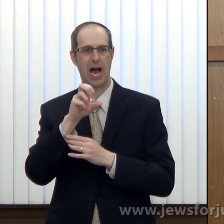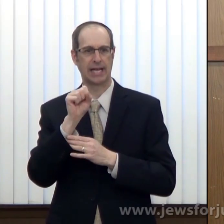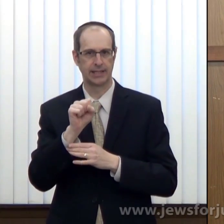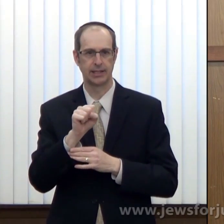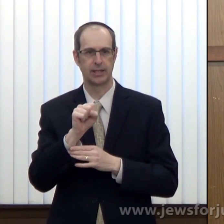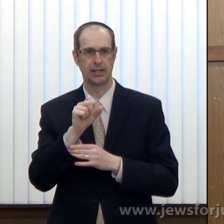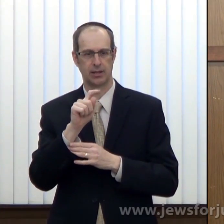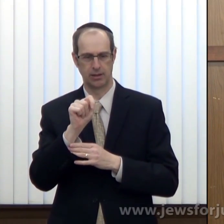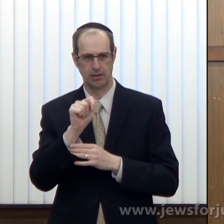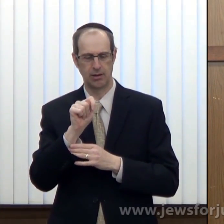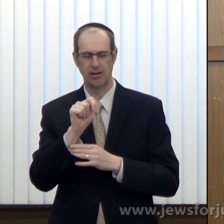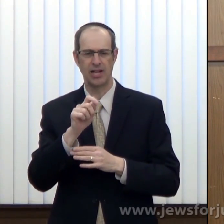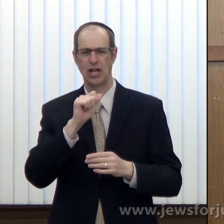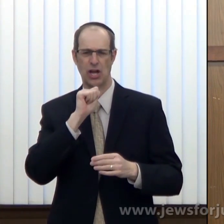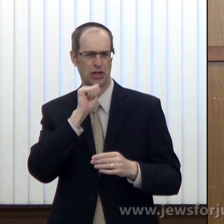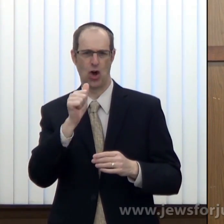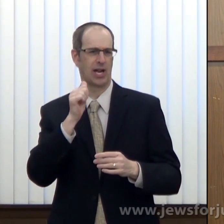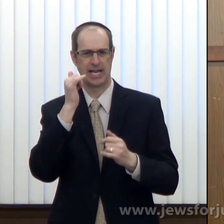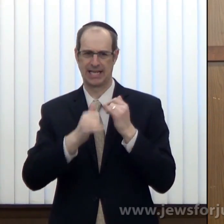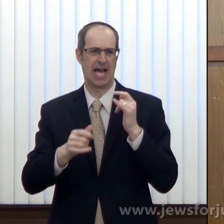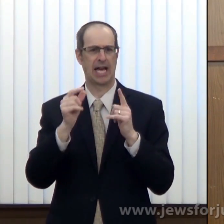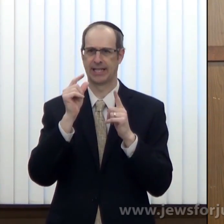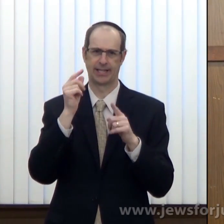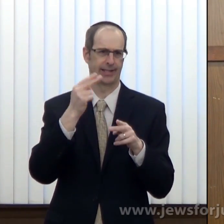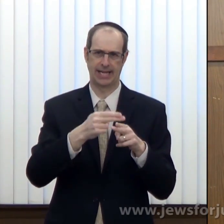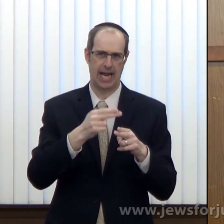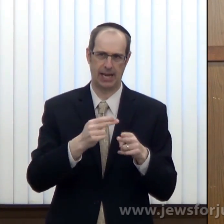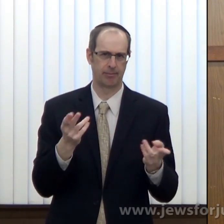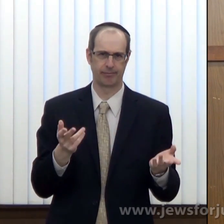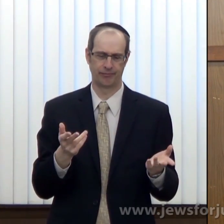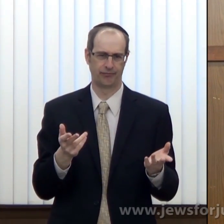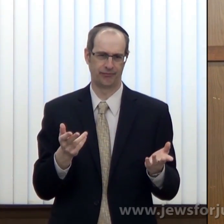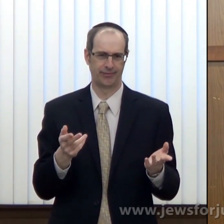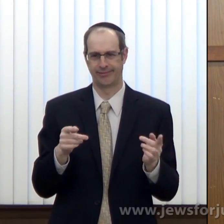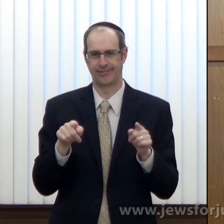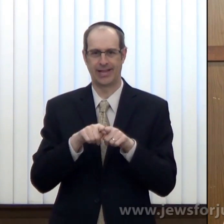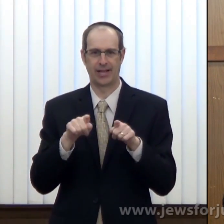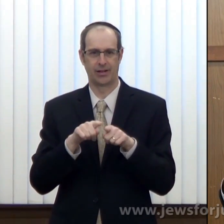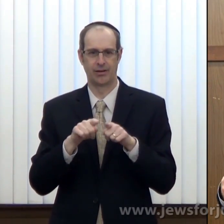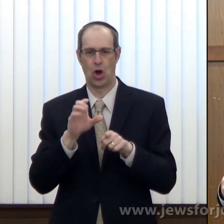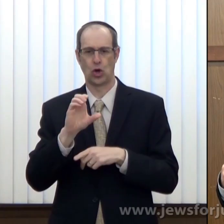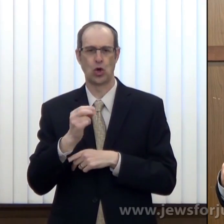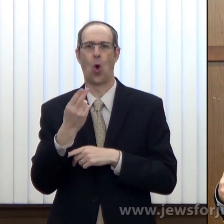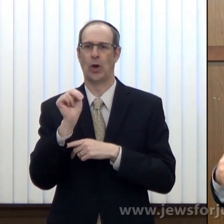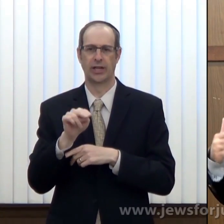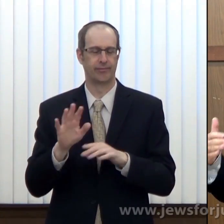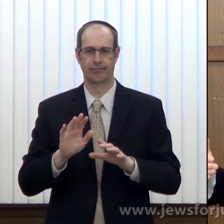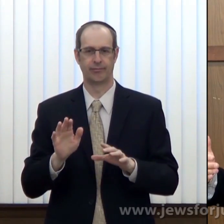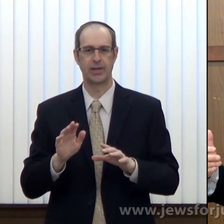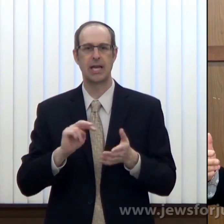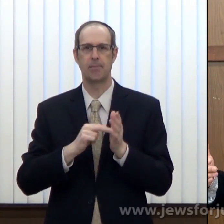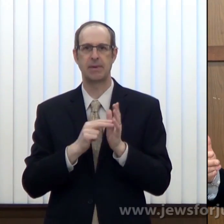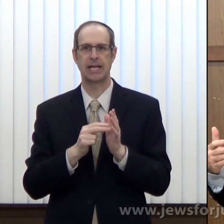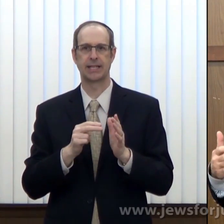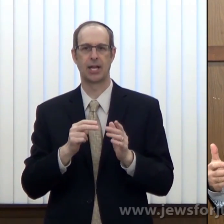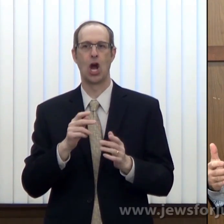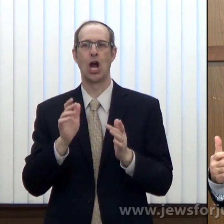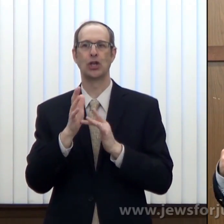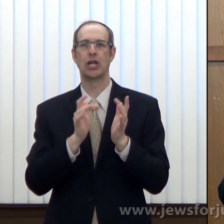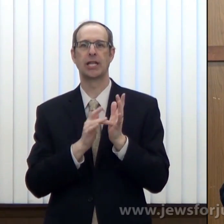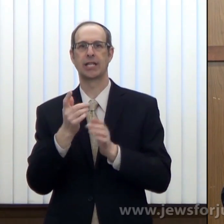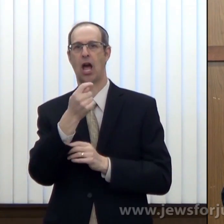name, like Jesus Goldberg or Jesus Cohen, but Christ means Jesus the Christ, Jesus